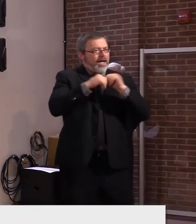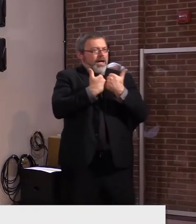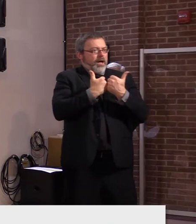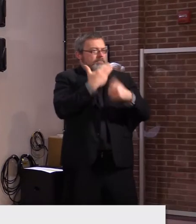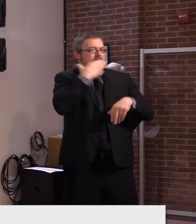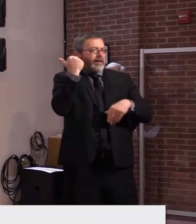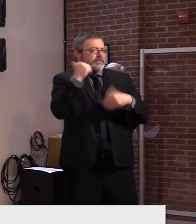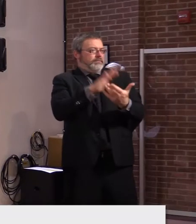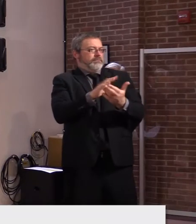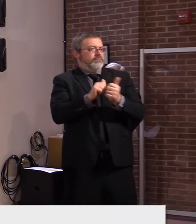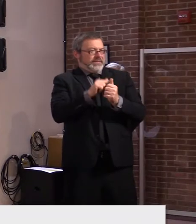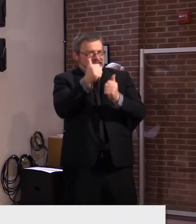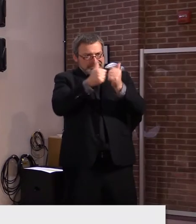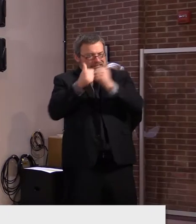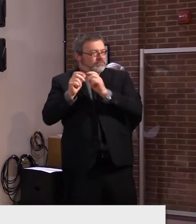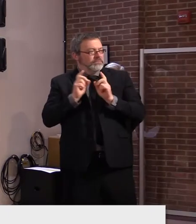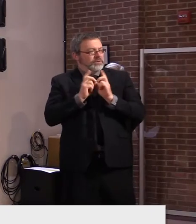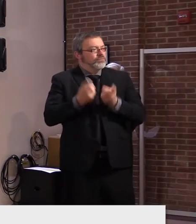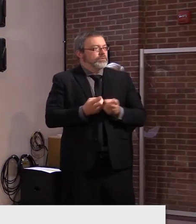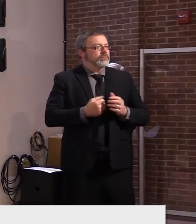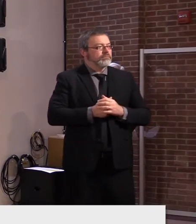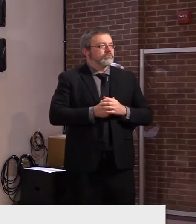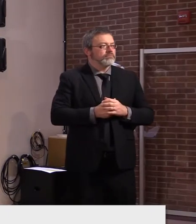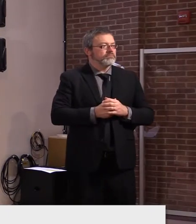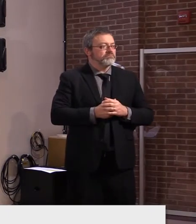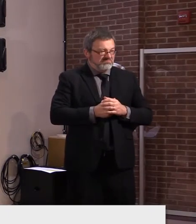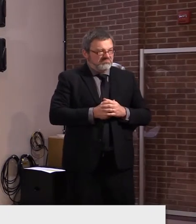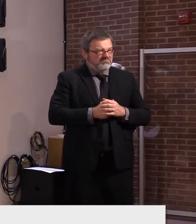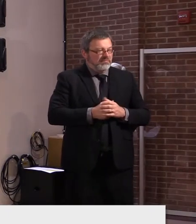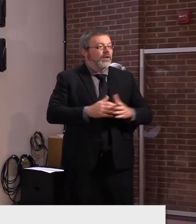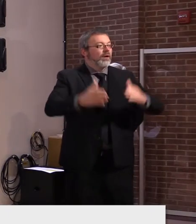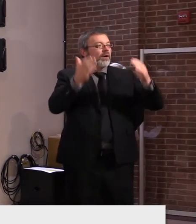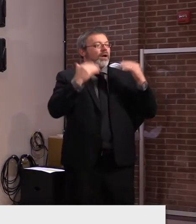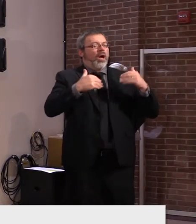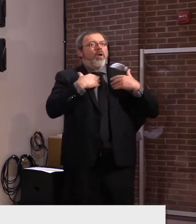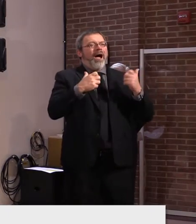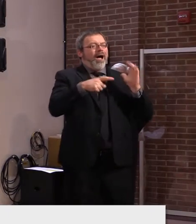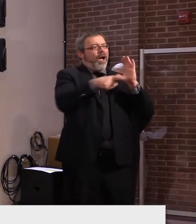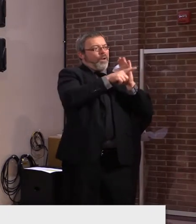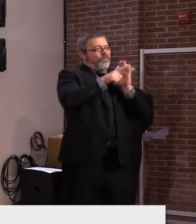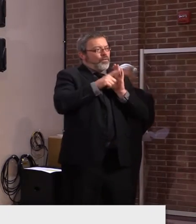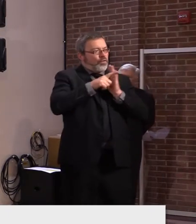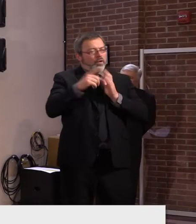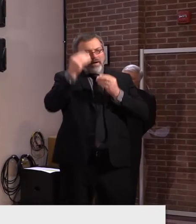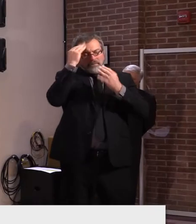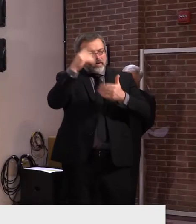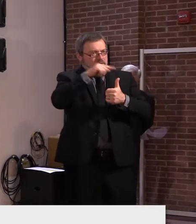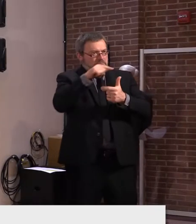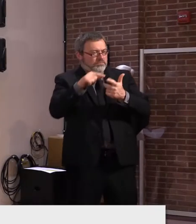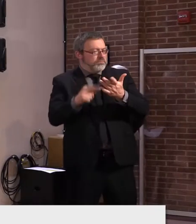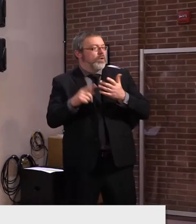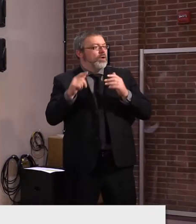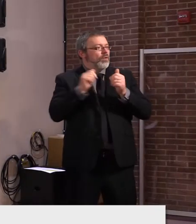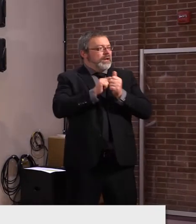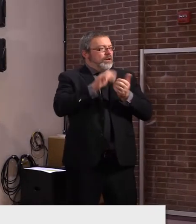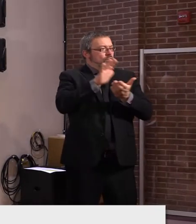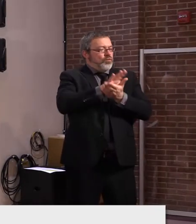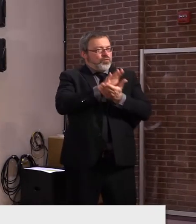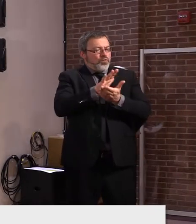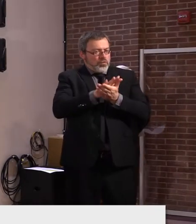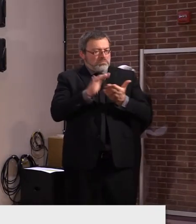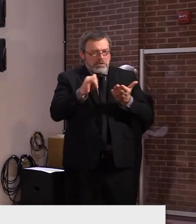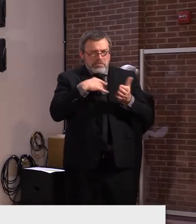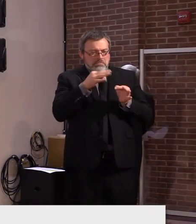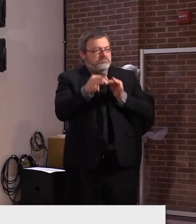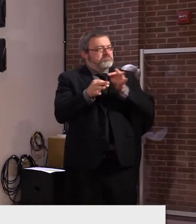To highlight this variability, I thought I'd review some of the differences in the experience that our schools have seen relative to COVID-19 since the start of the school year. I think it really gets